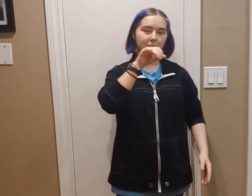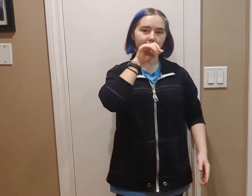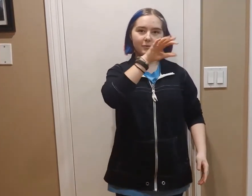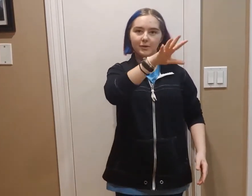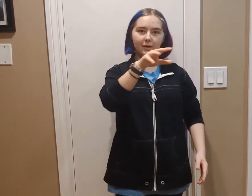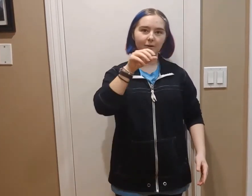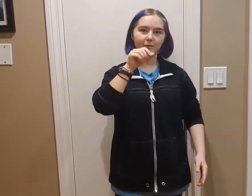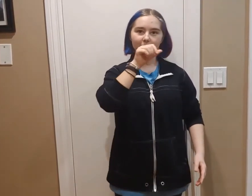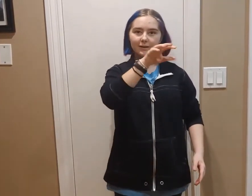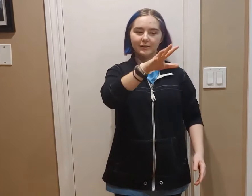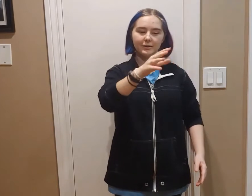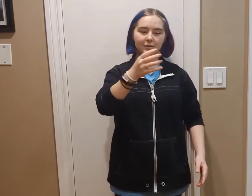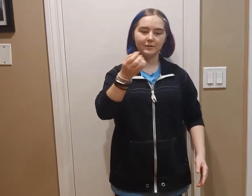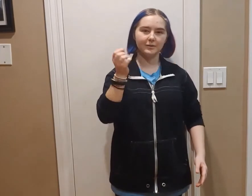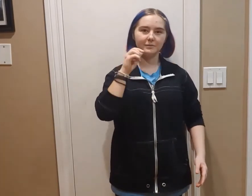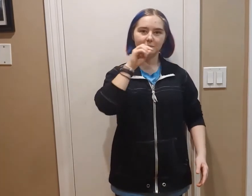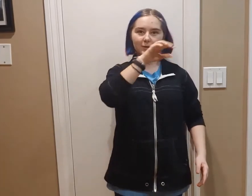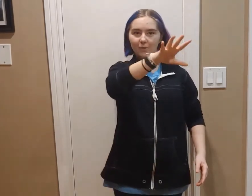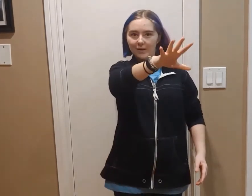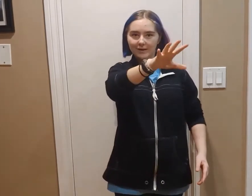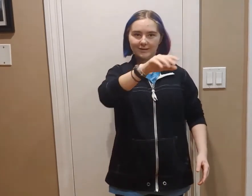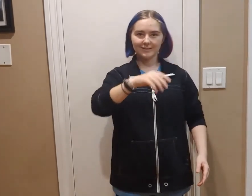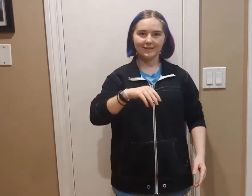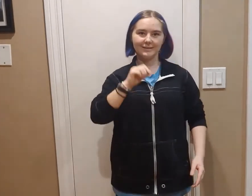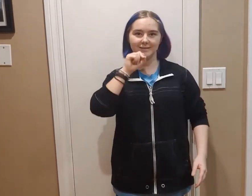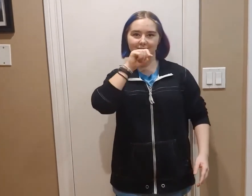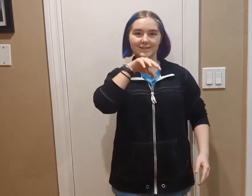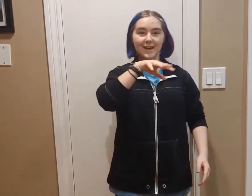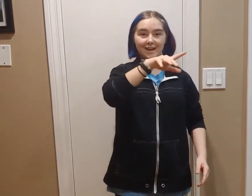blow it out like you're blowing, and this is the air.